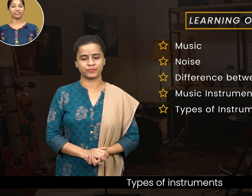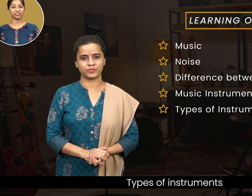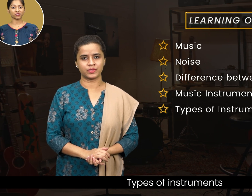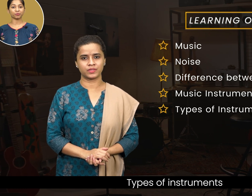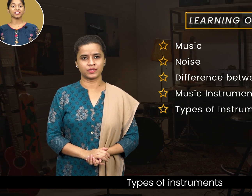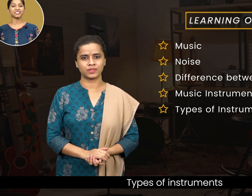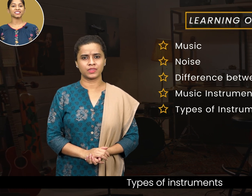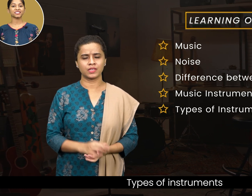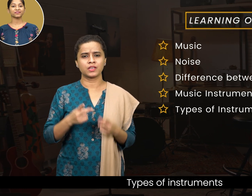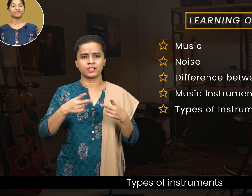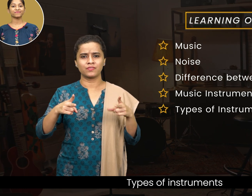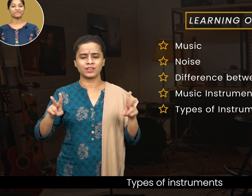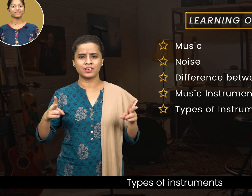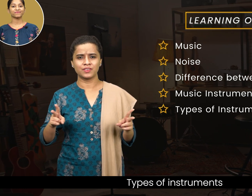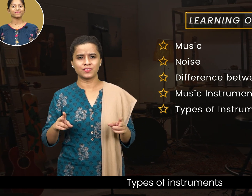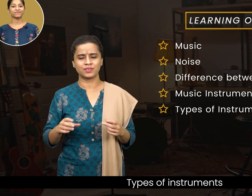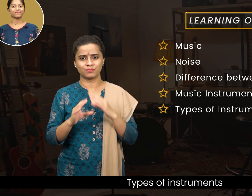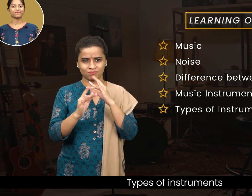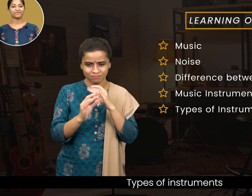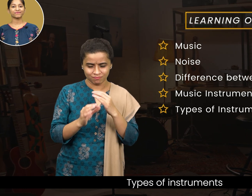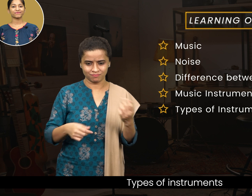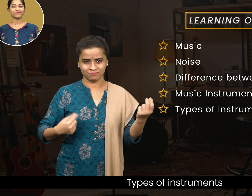types of instruments,